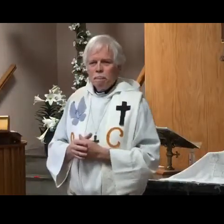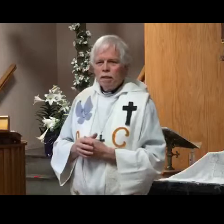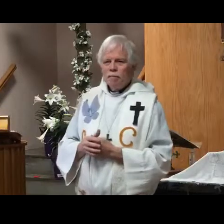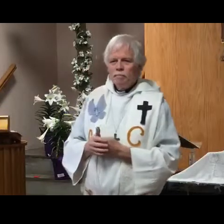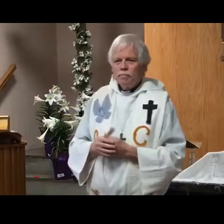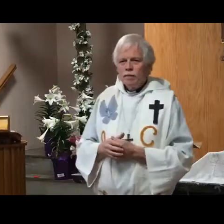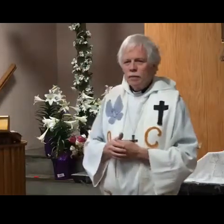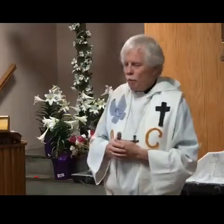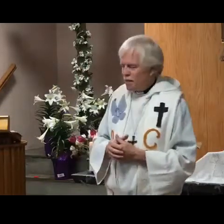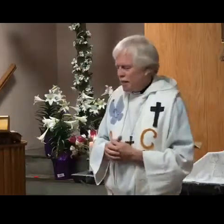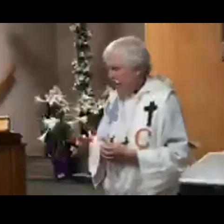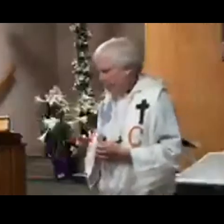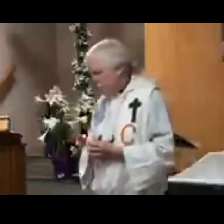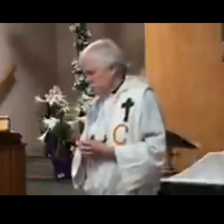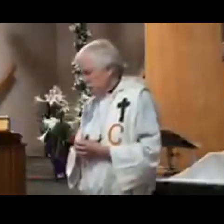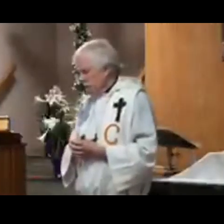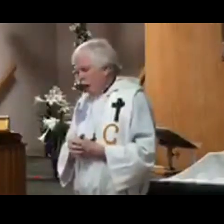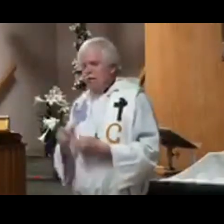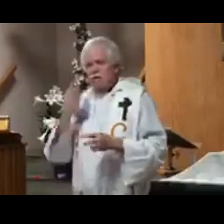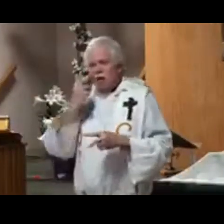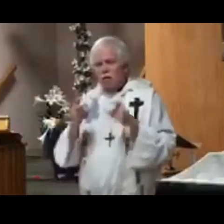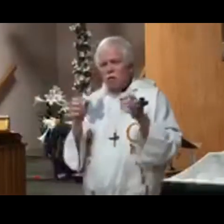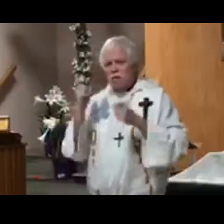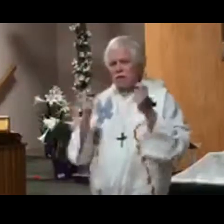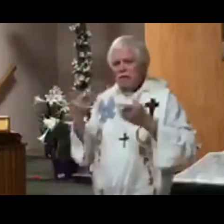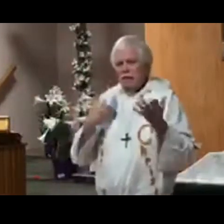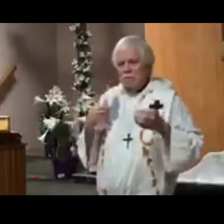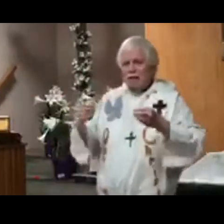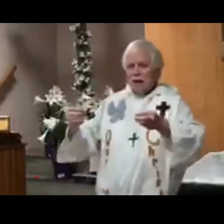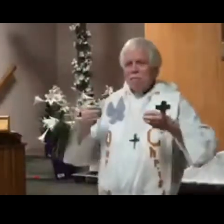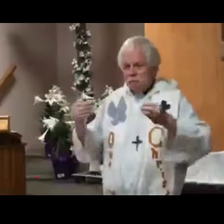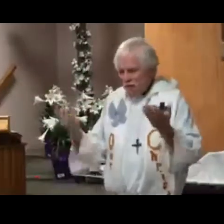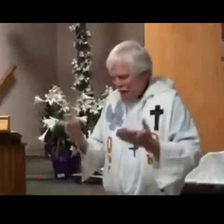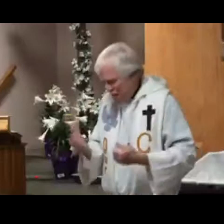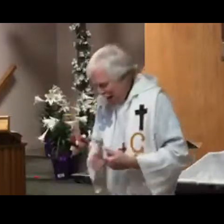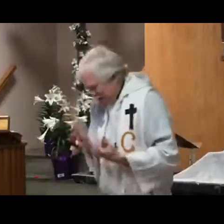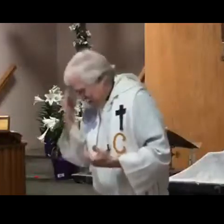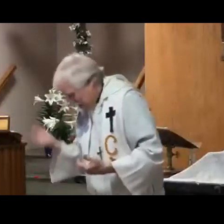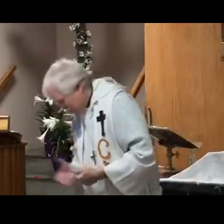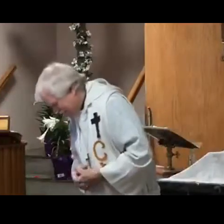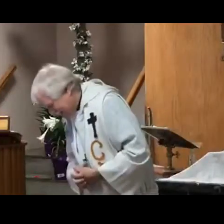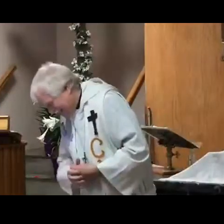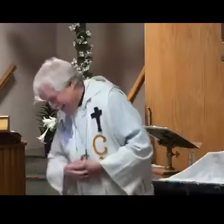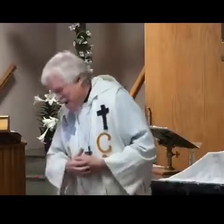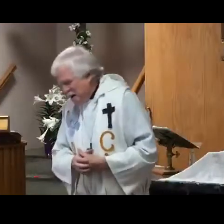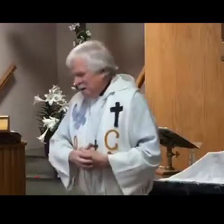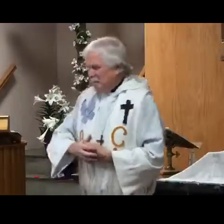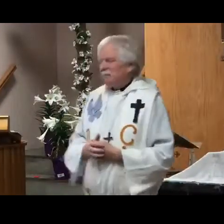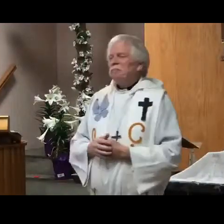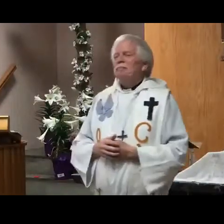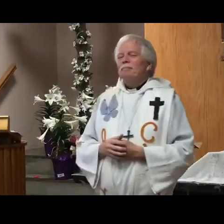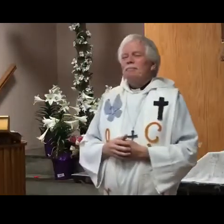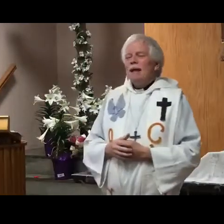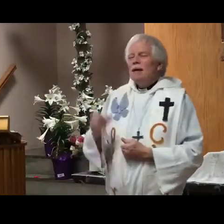Nobody's commented on it. Nobody said, okay. I just saw you adjust it again because I'm moving, maybe.